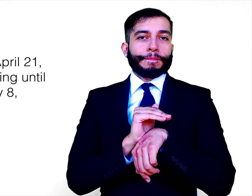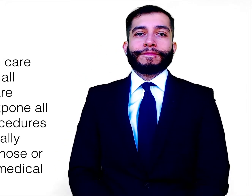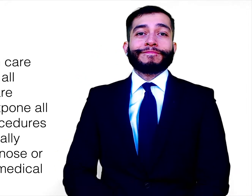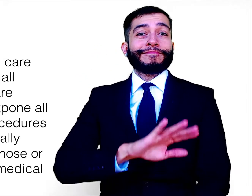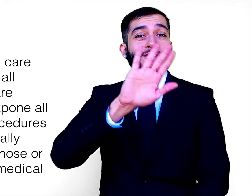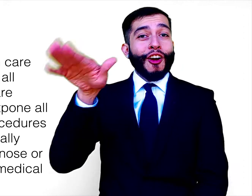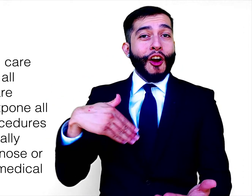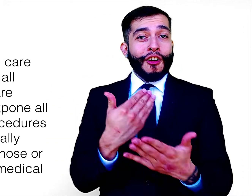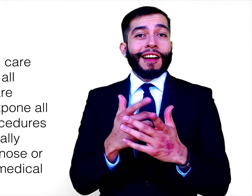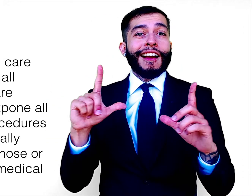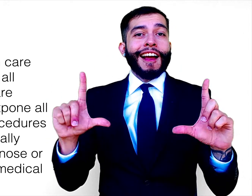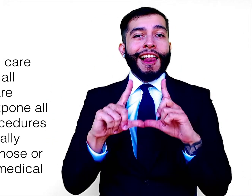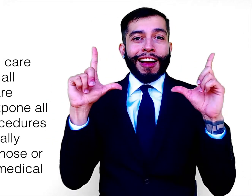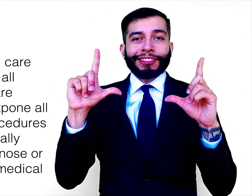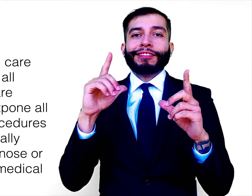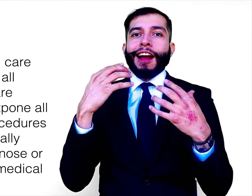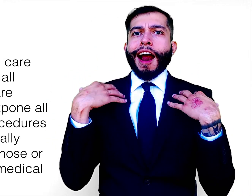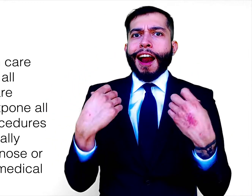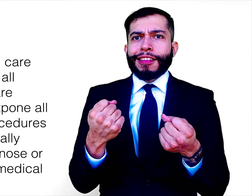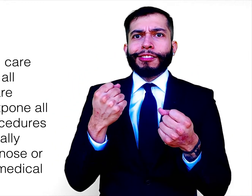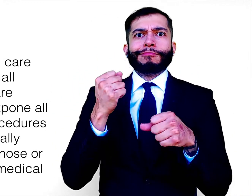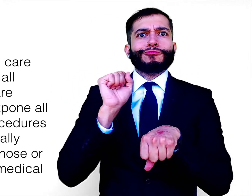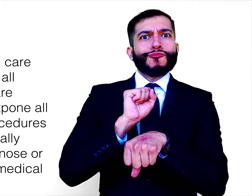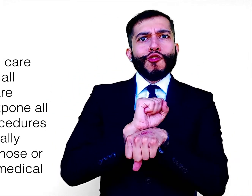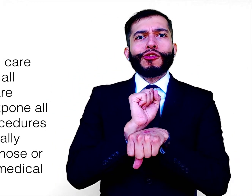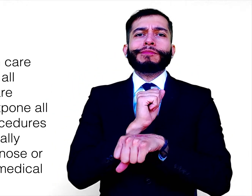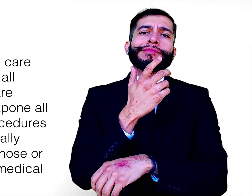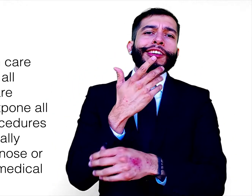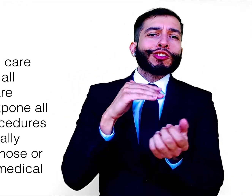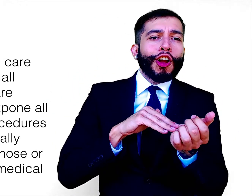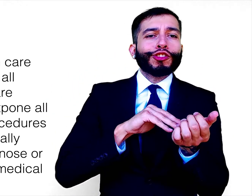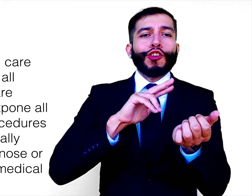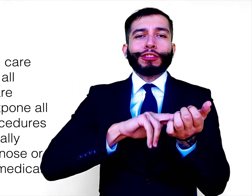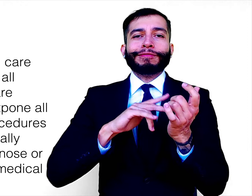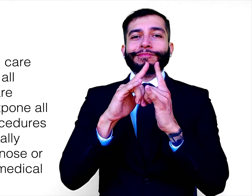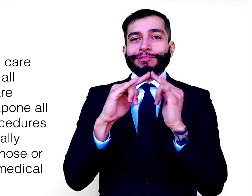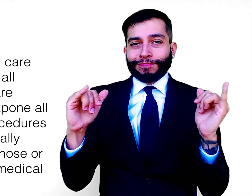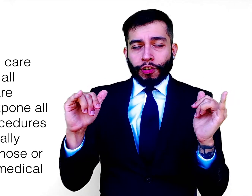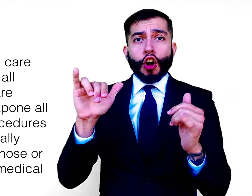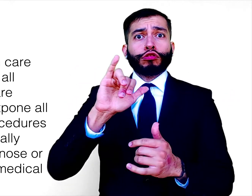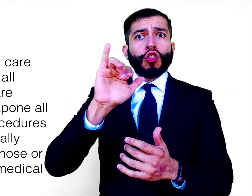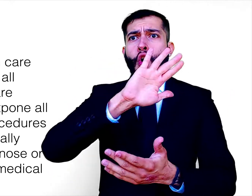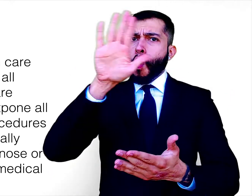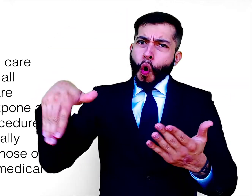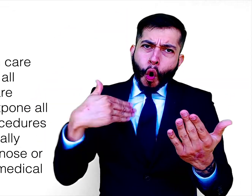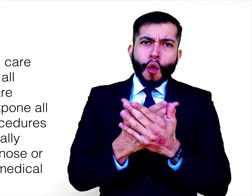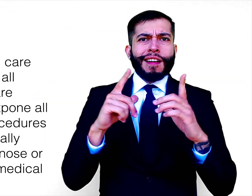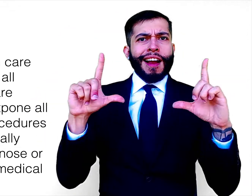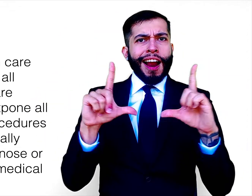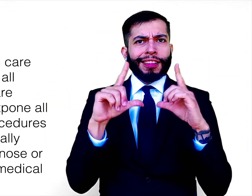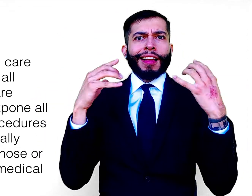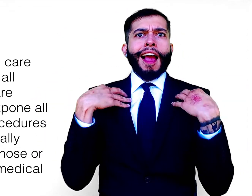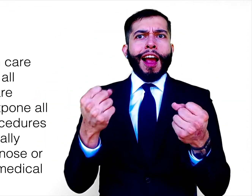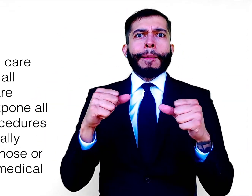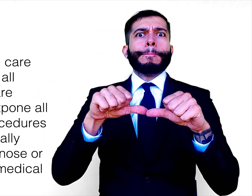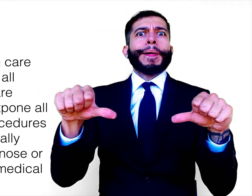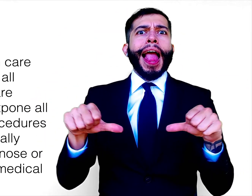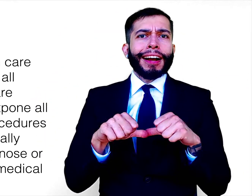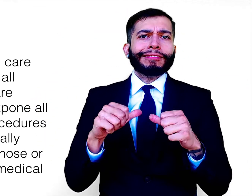2020. All licensed healthcare professionals and all licensed healthcare facilities shall postpone all surgeries and